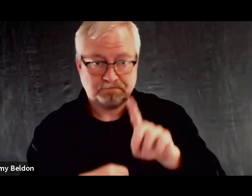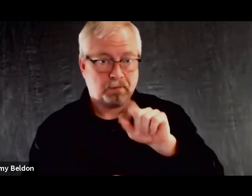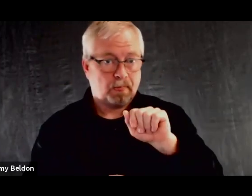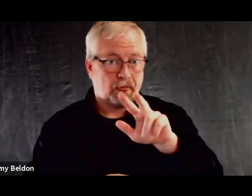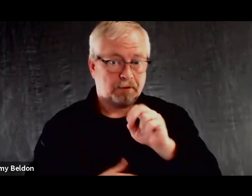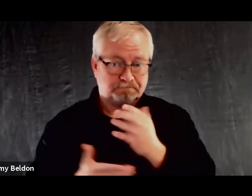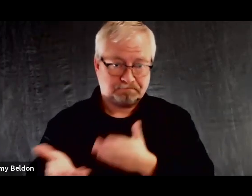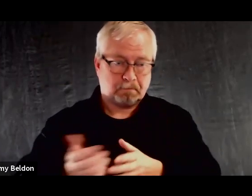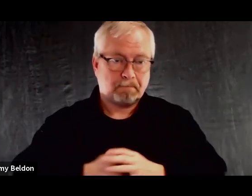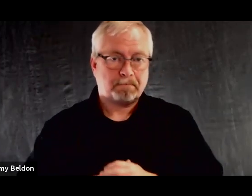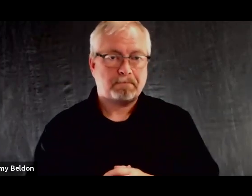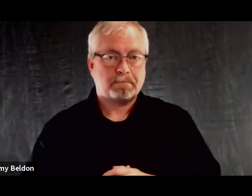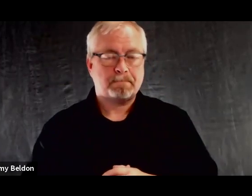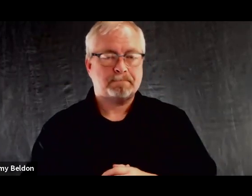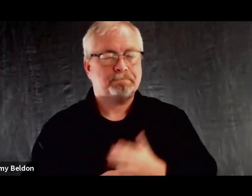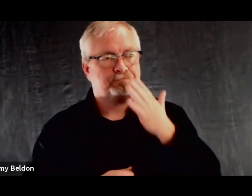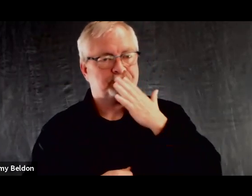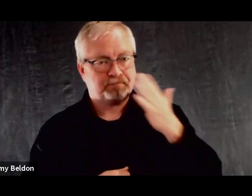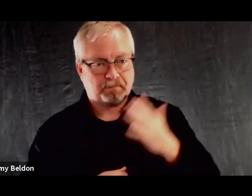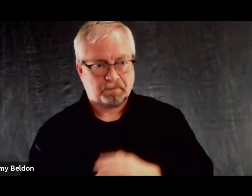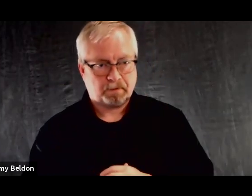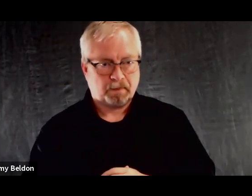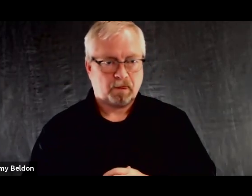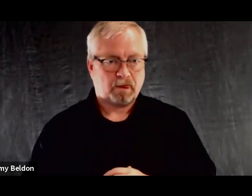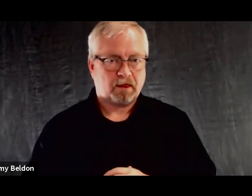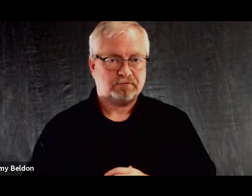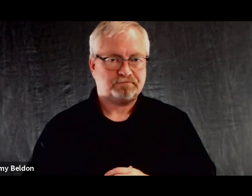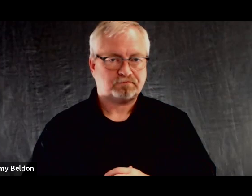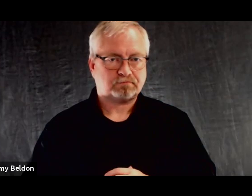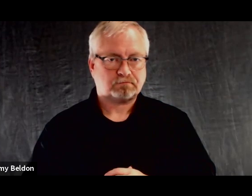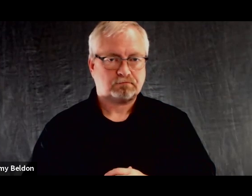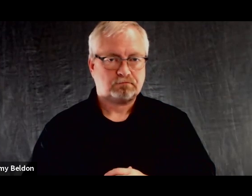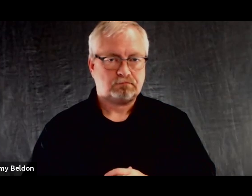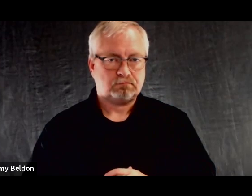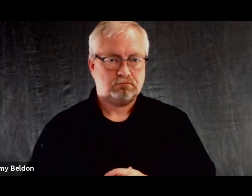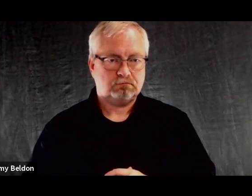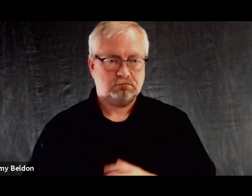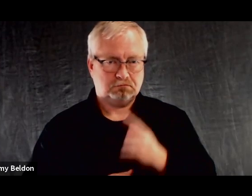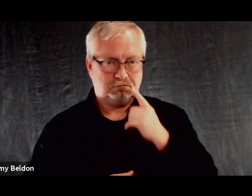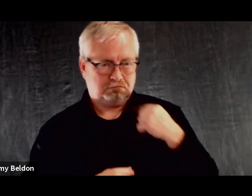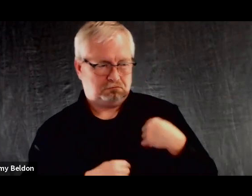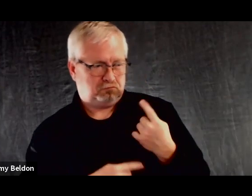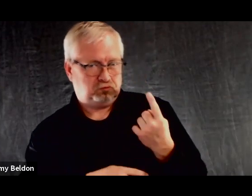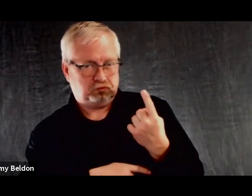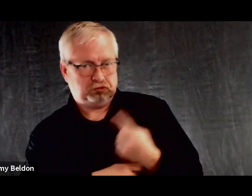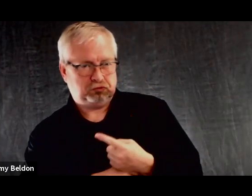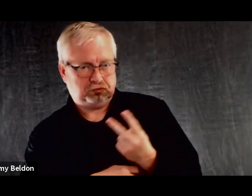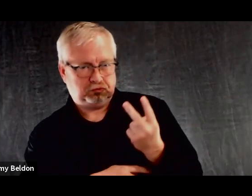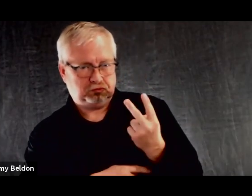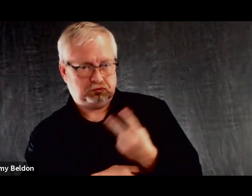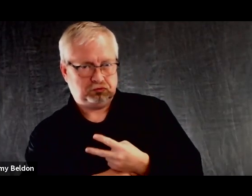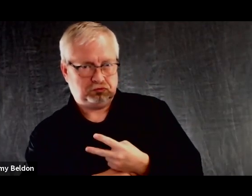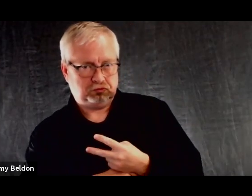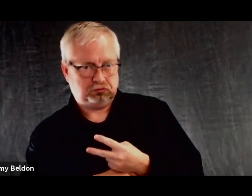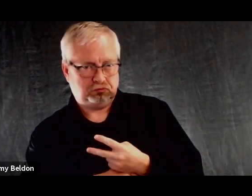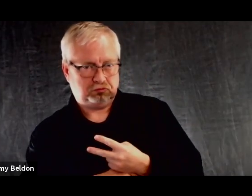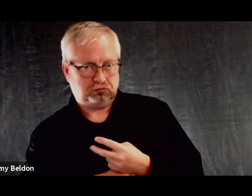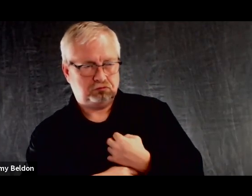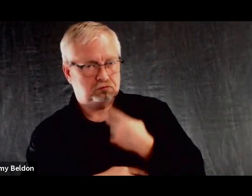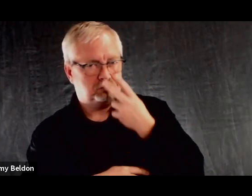Thank you. I think for a couple of days now, some of us have been hearing the same question. It's not quite